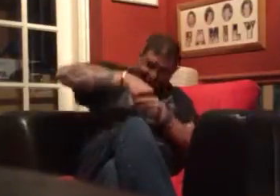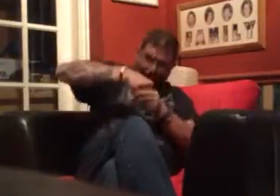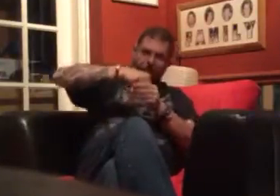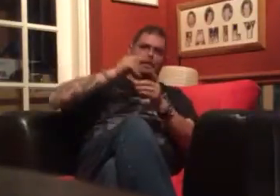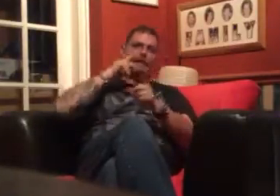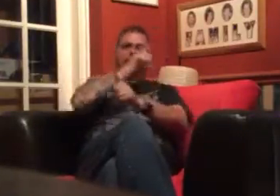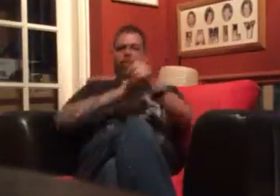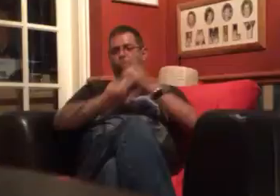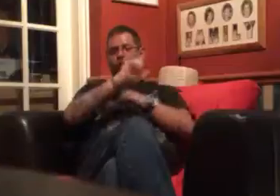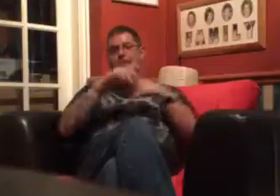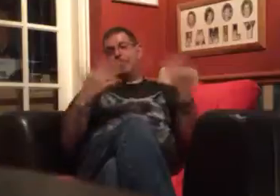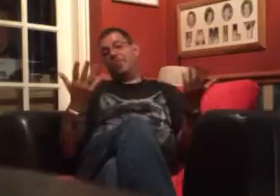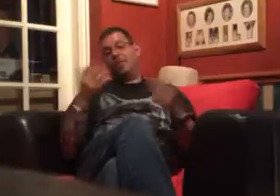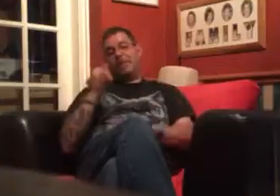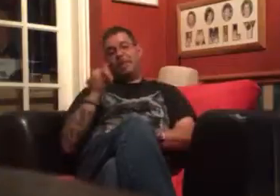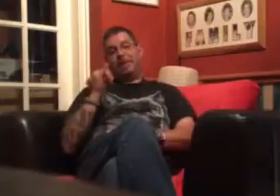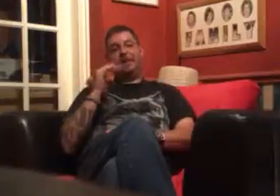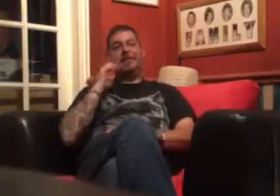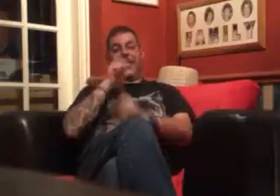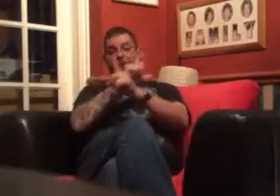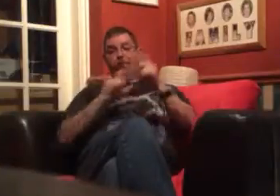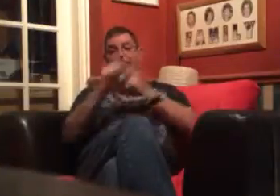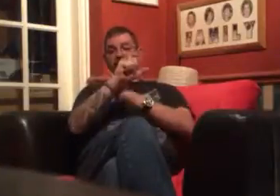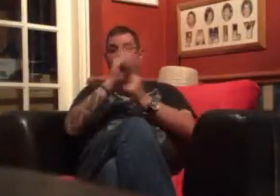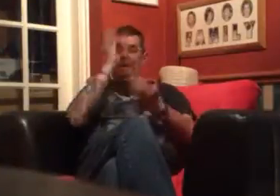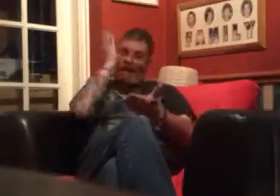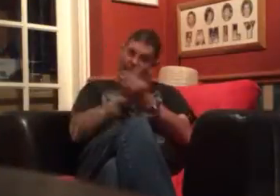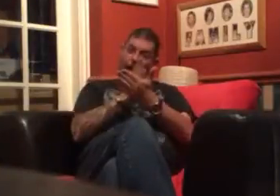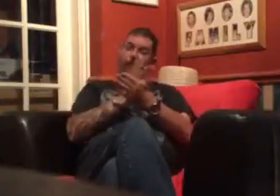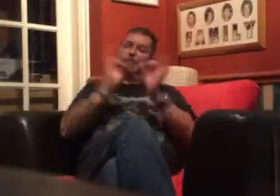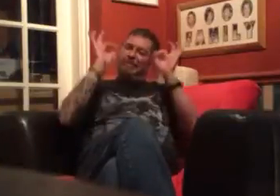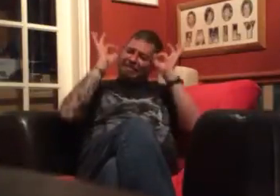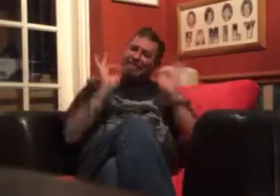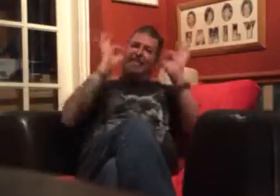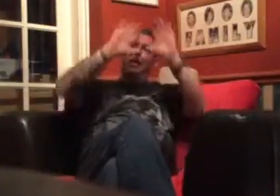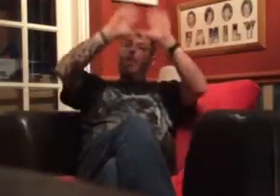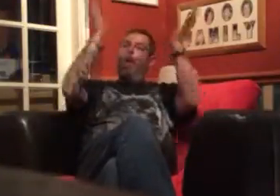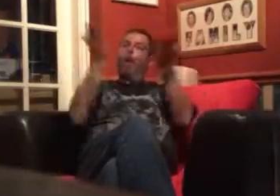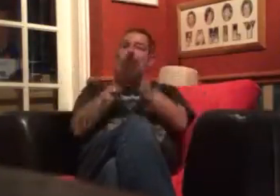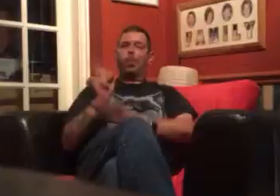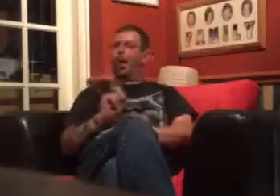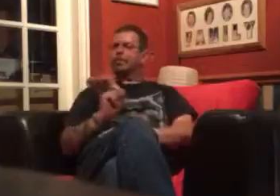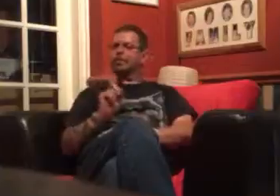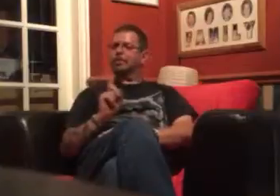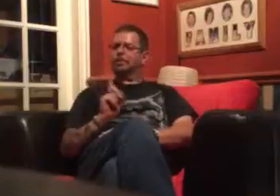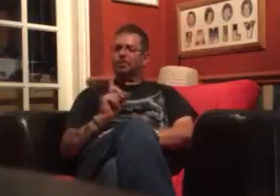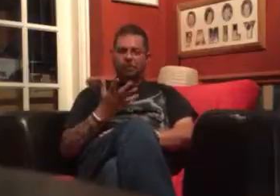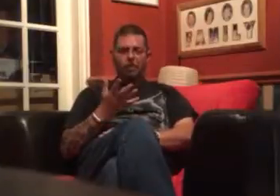be, can hearing people live in the deaf community? Or maybe can the deaf community live in the hearing